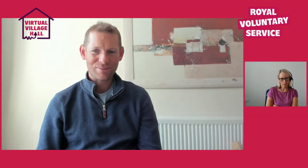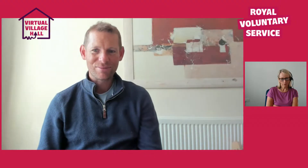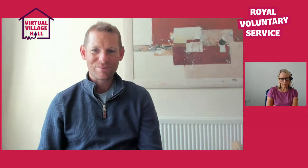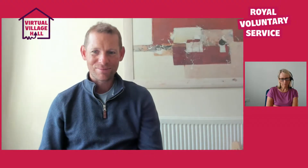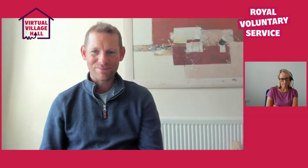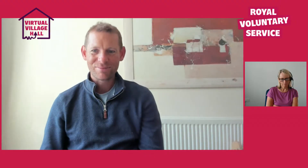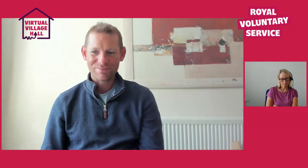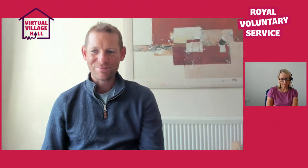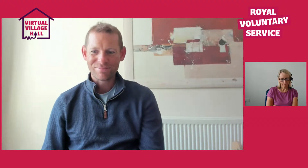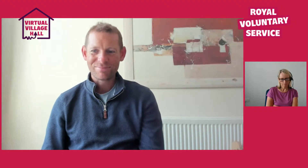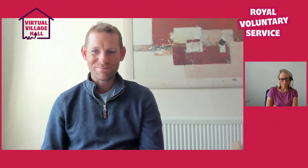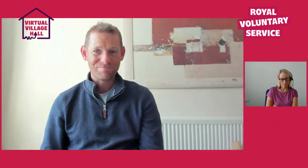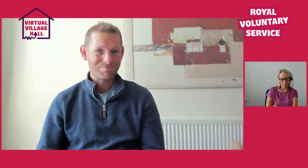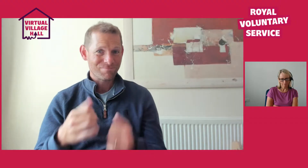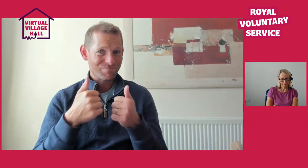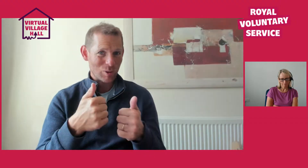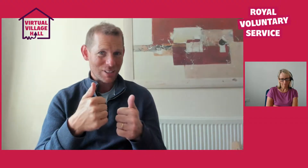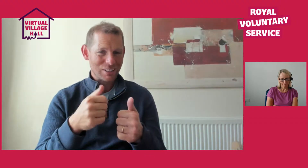5 o'clock.